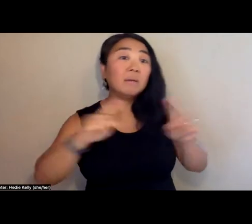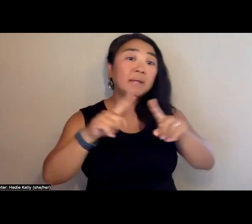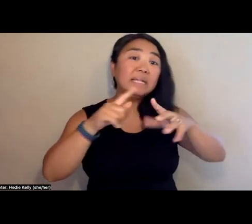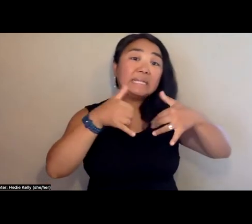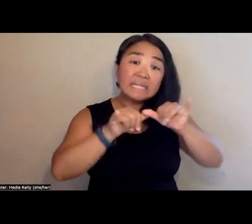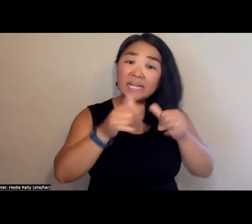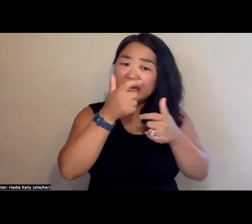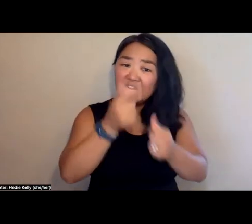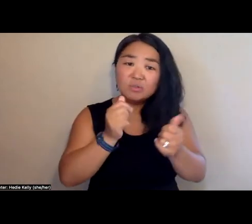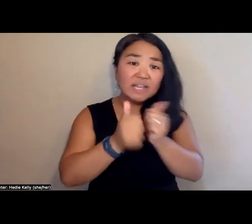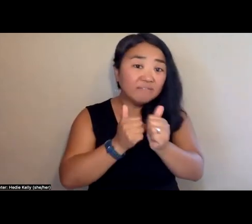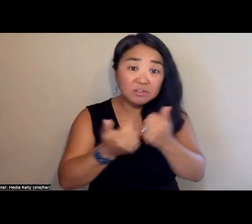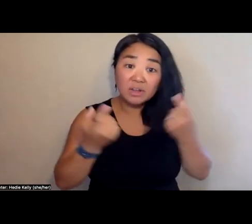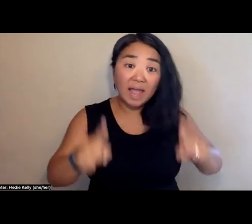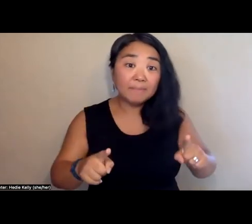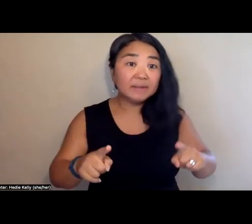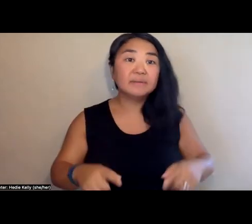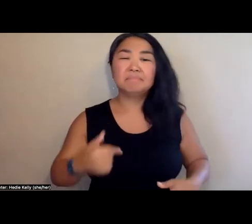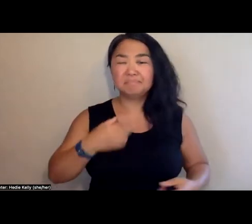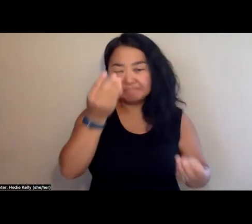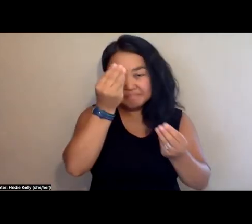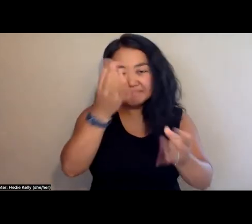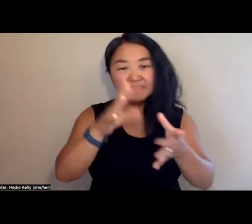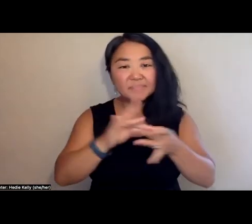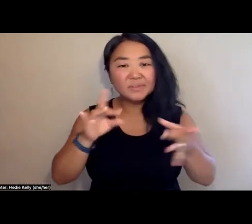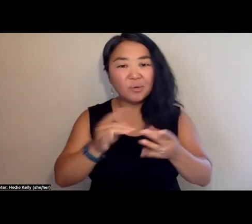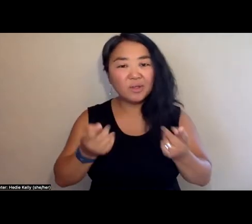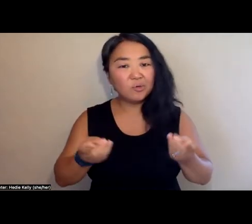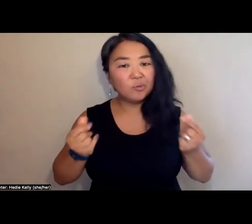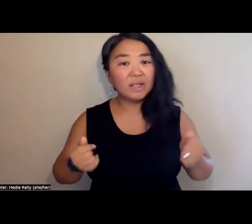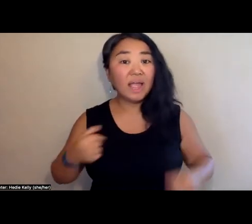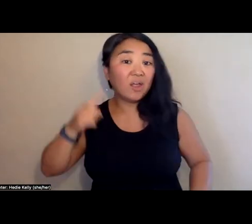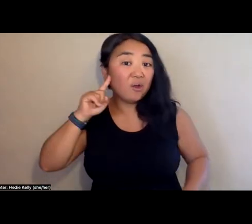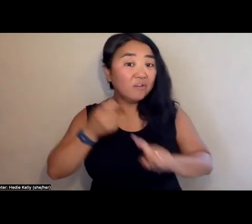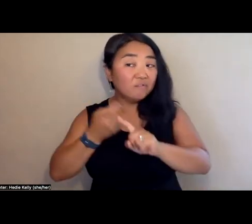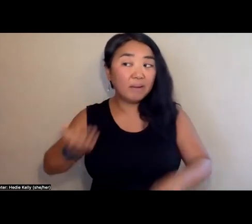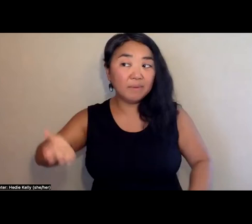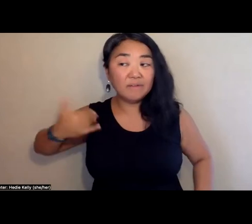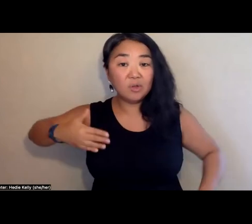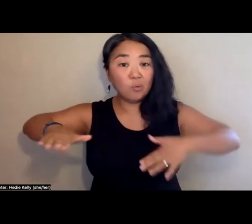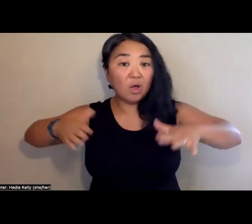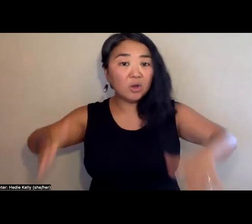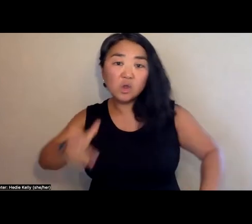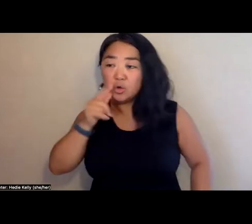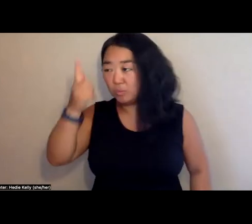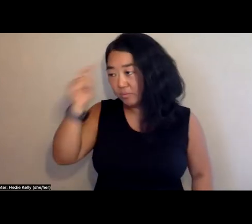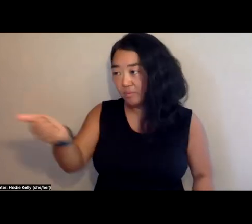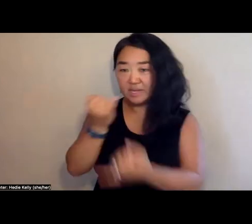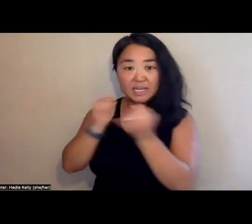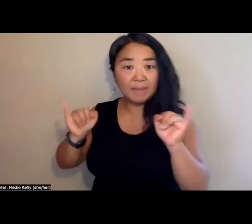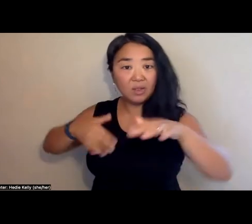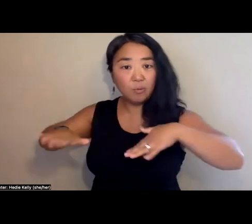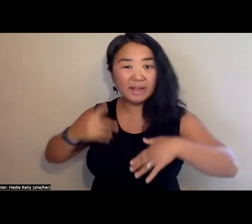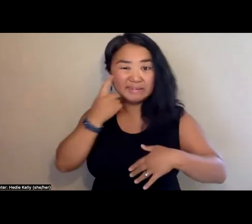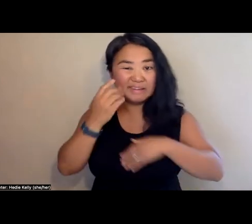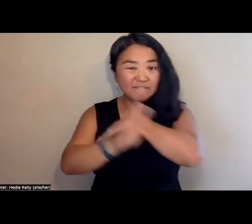the way. I'm going to tell you a quick story where I heard this from one of the walkers who went and walked on their own last fall. They came